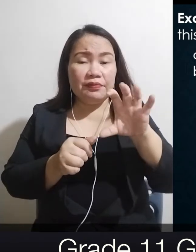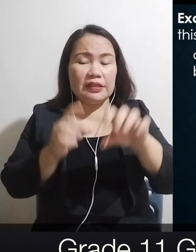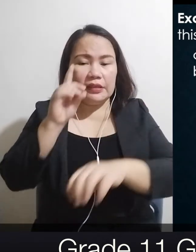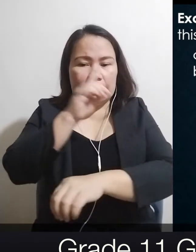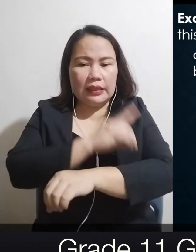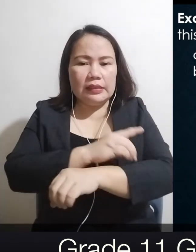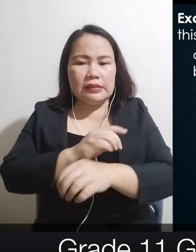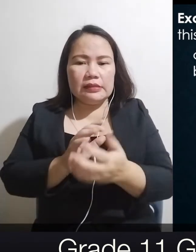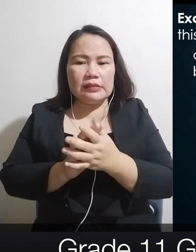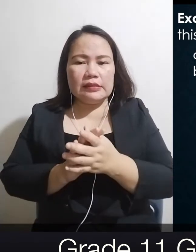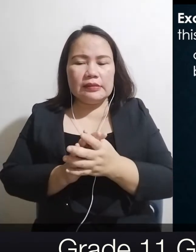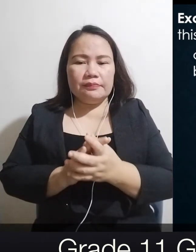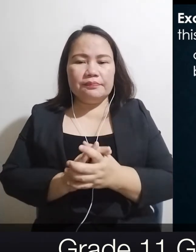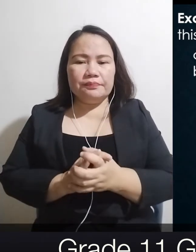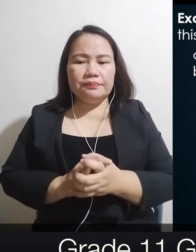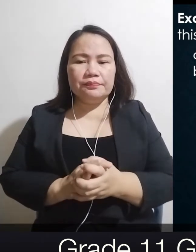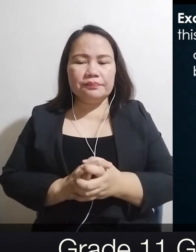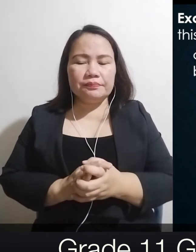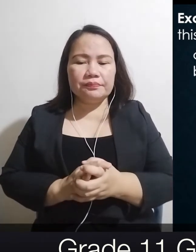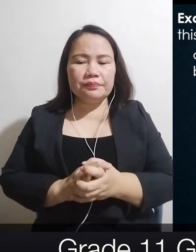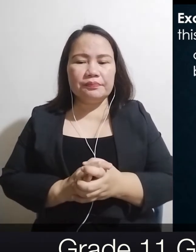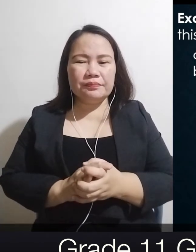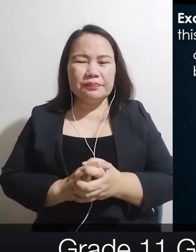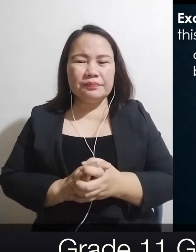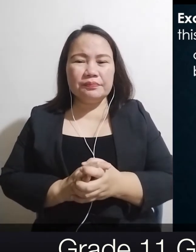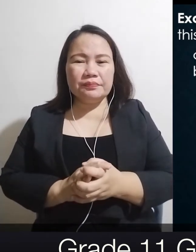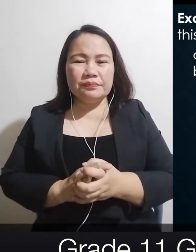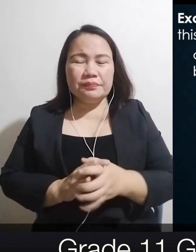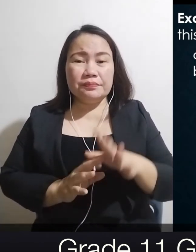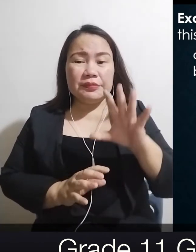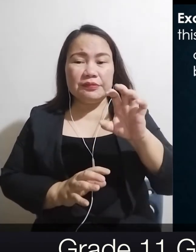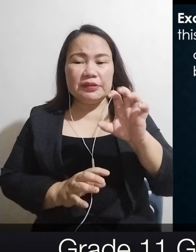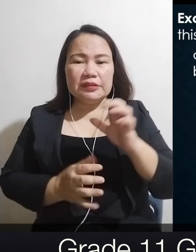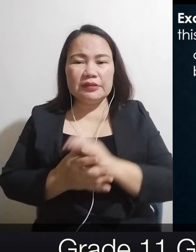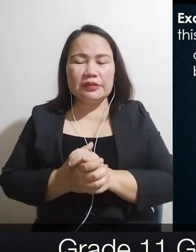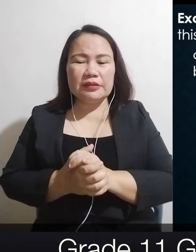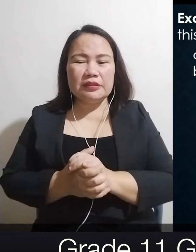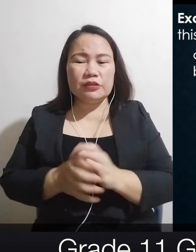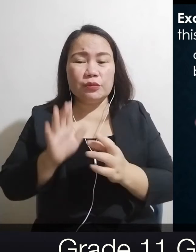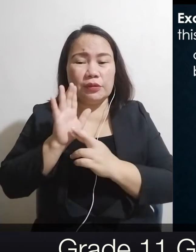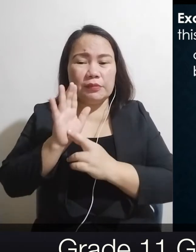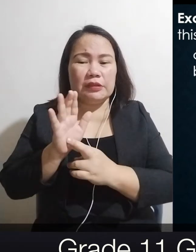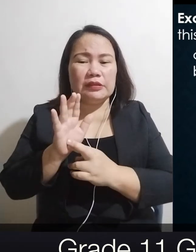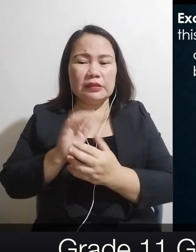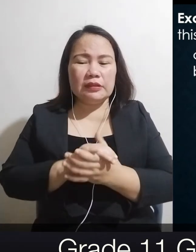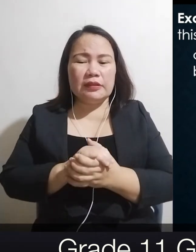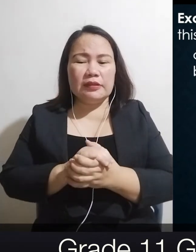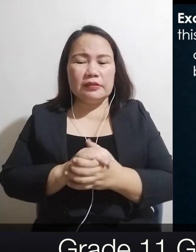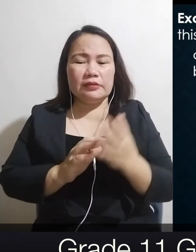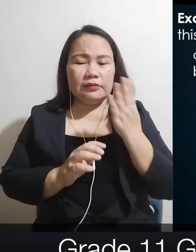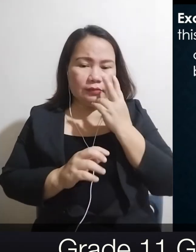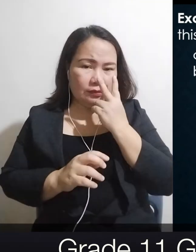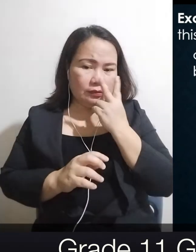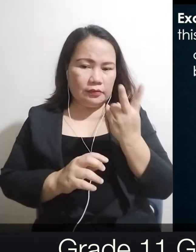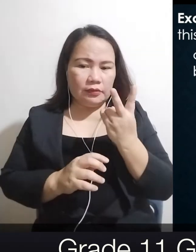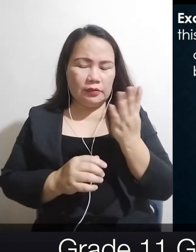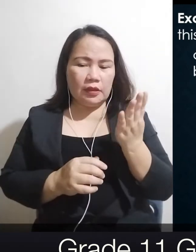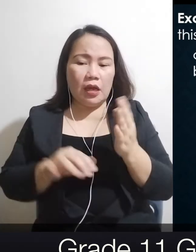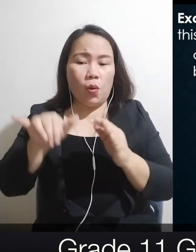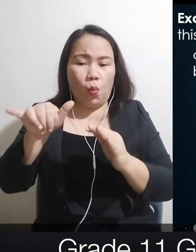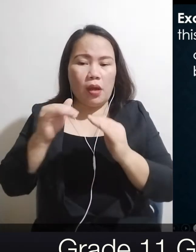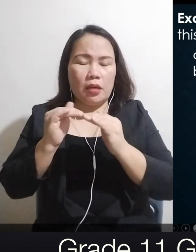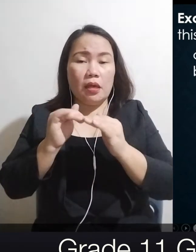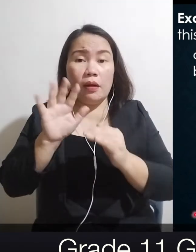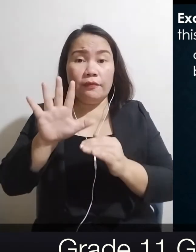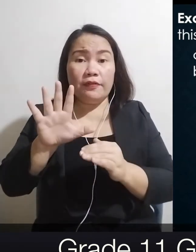therefore, that is 15. So papalitan natin to ng 15. So we can represent our exponential model in this